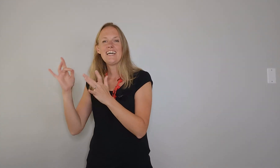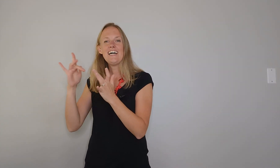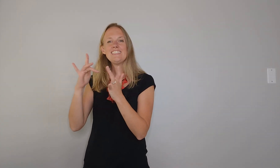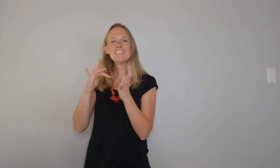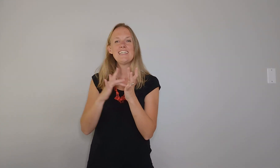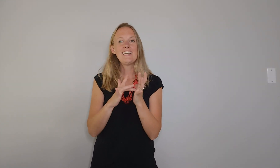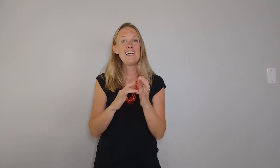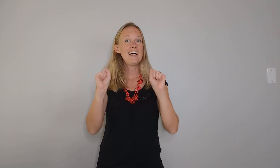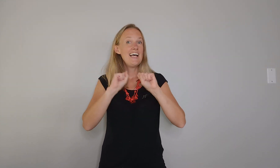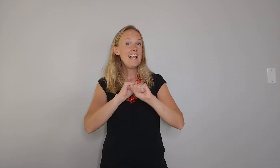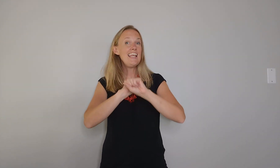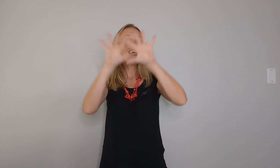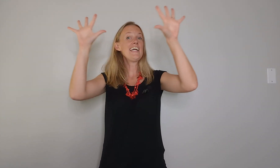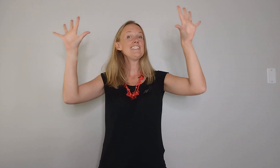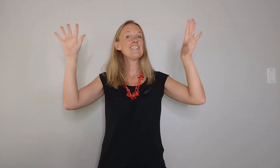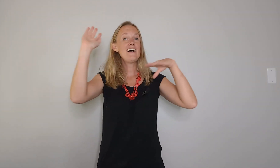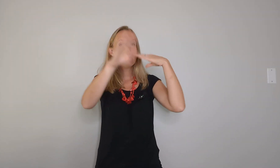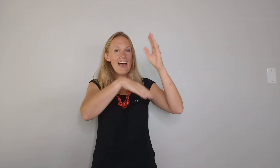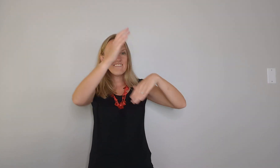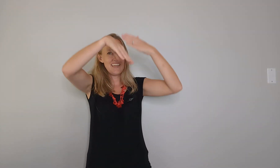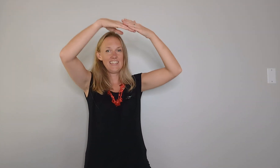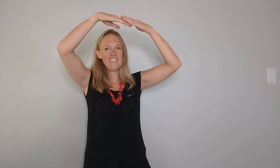Jesus, light of heaven,